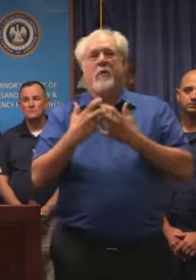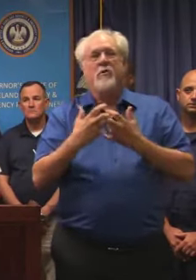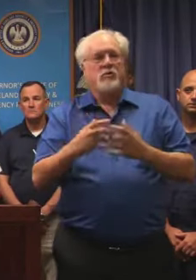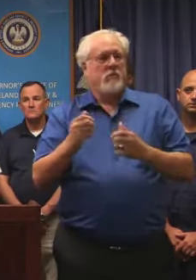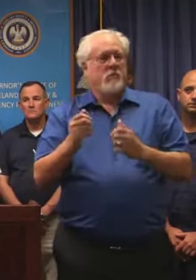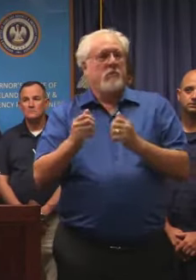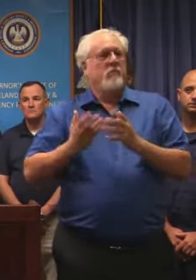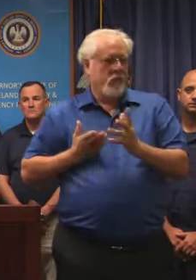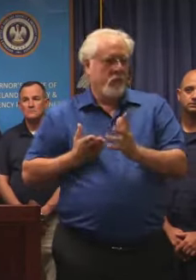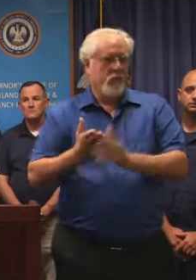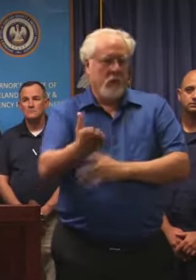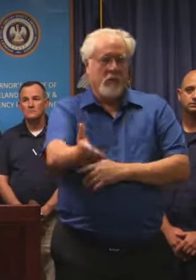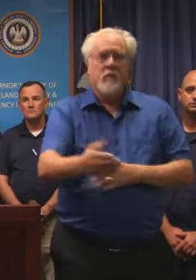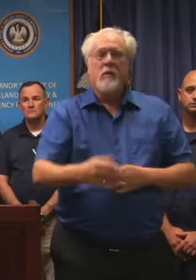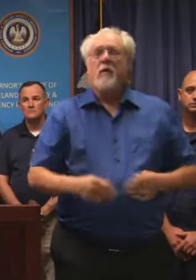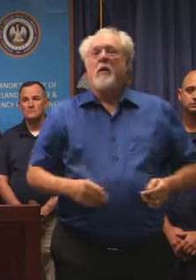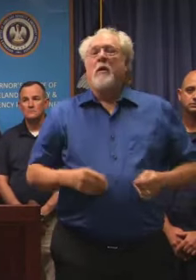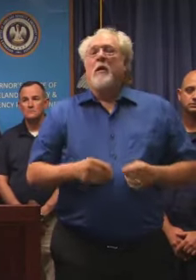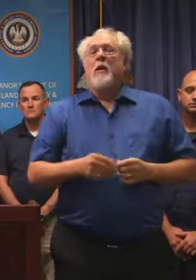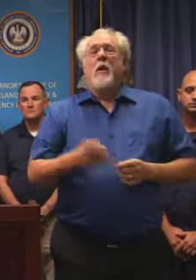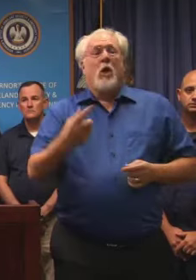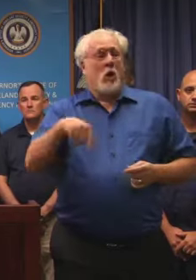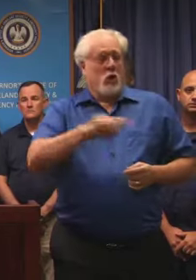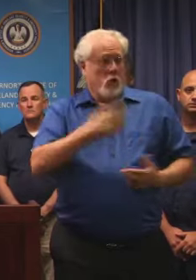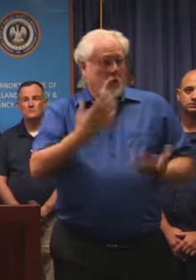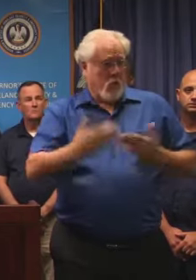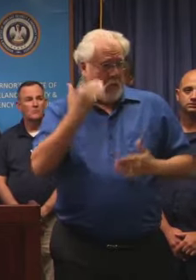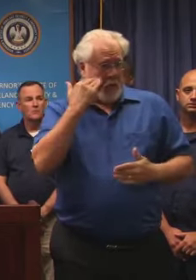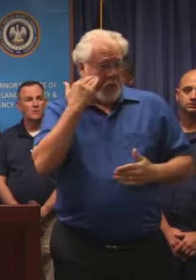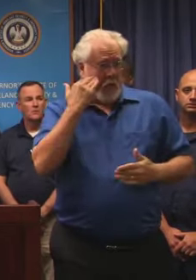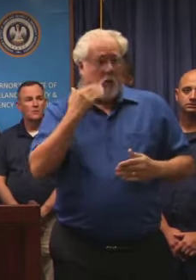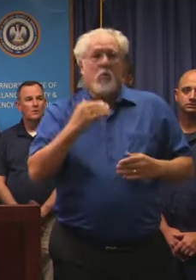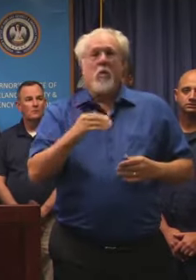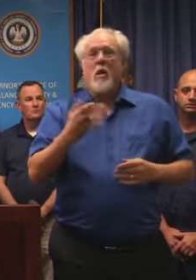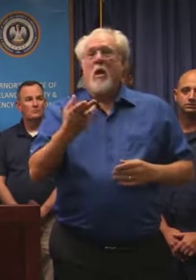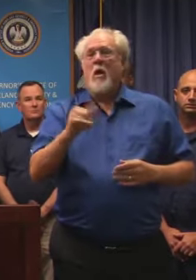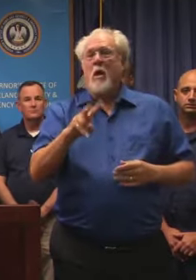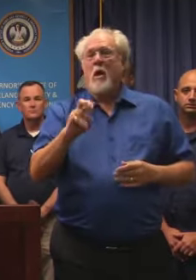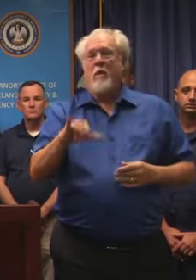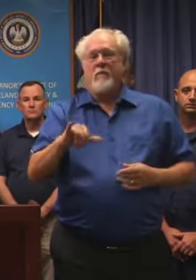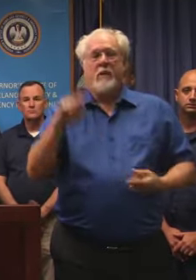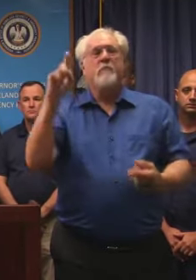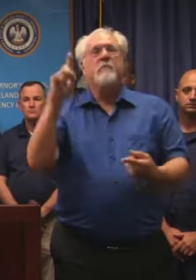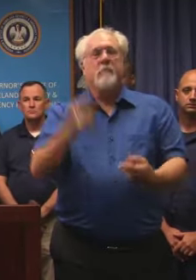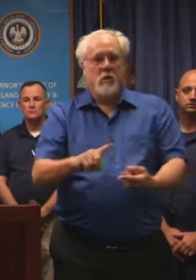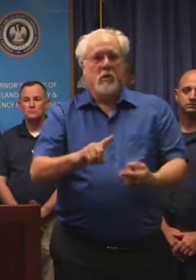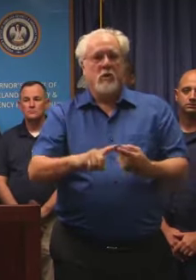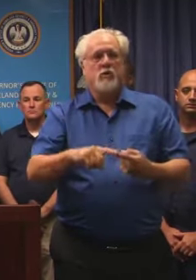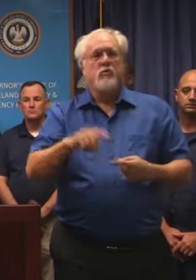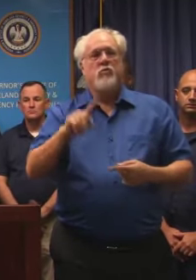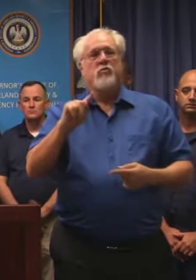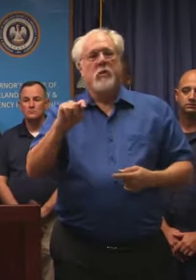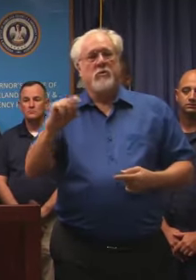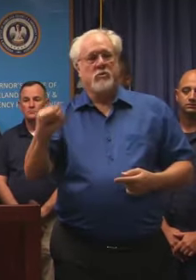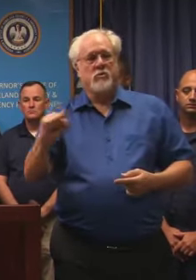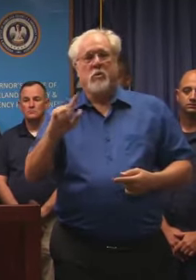throughout. As you all probably know by now, Harvey has been downgraded to a tropical